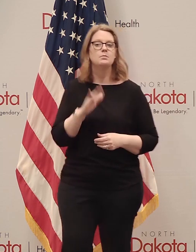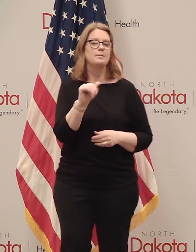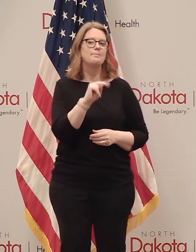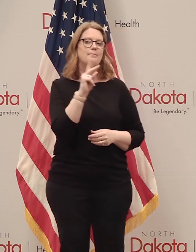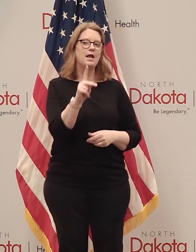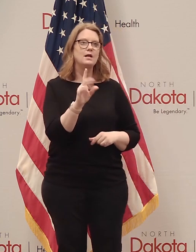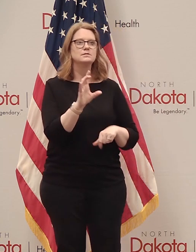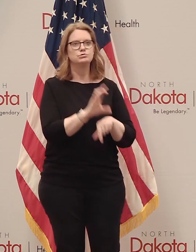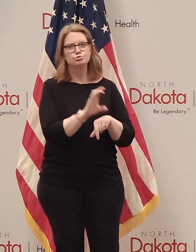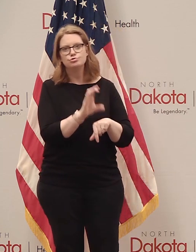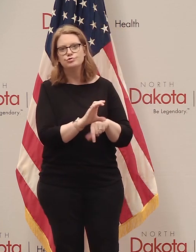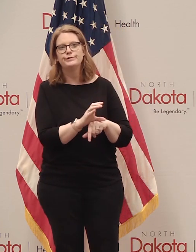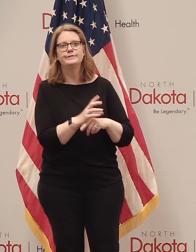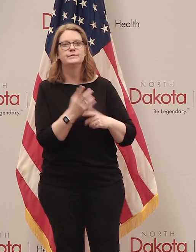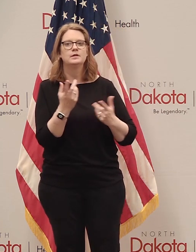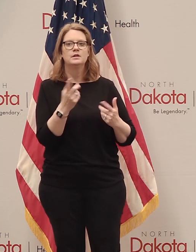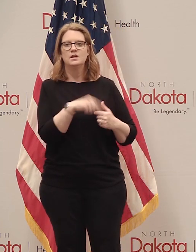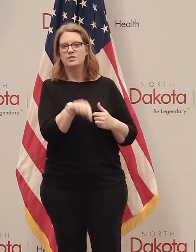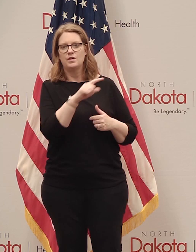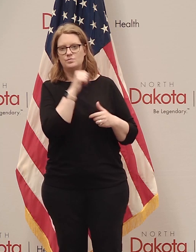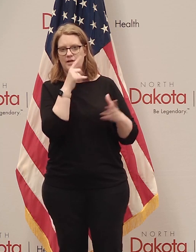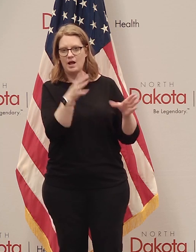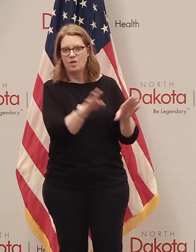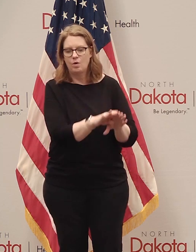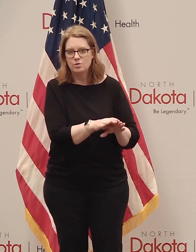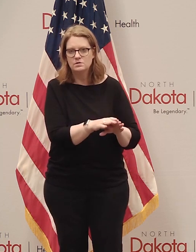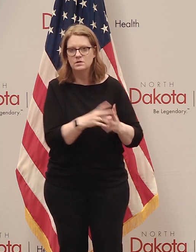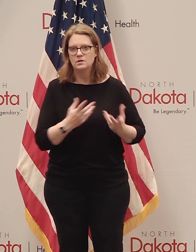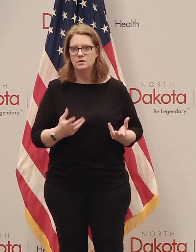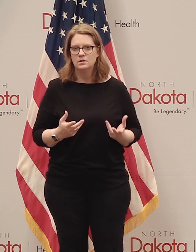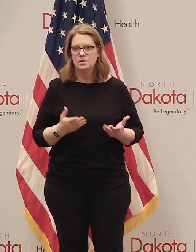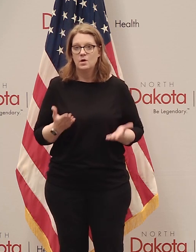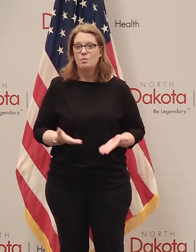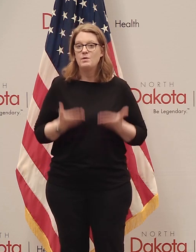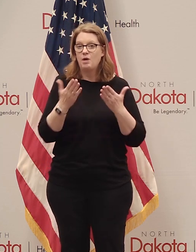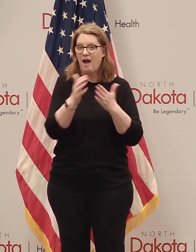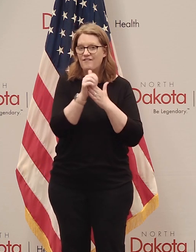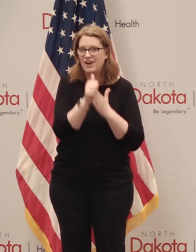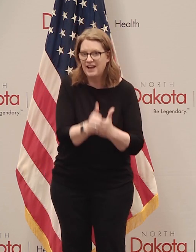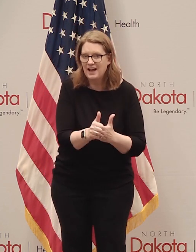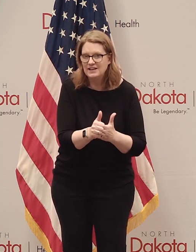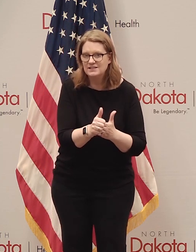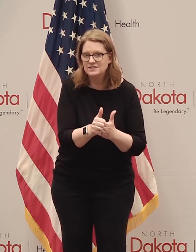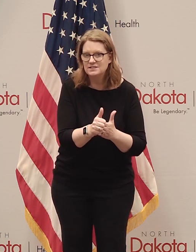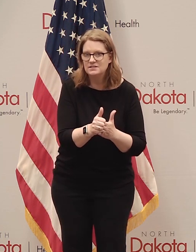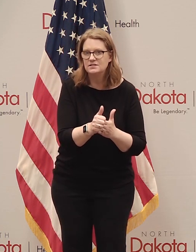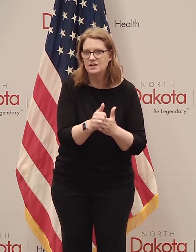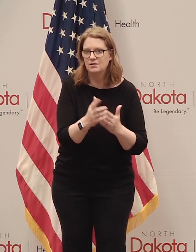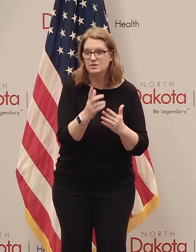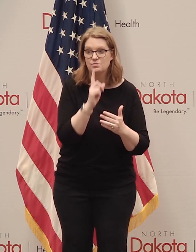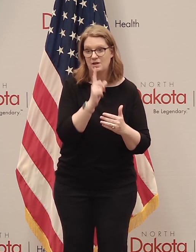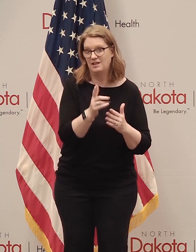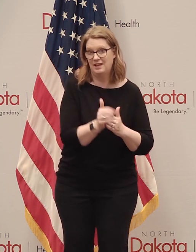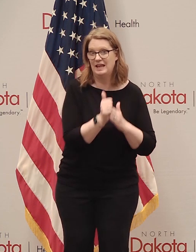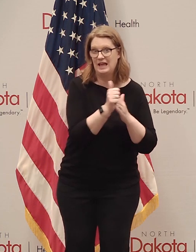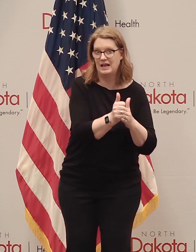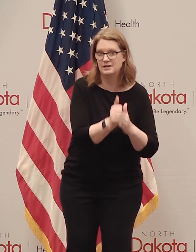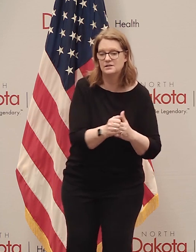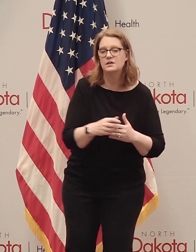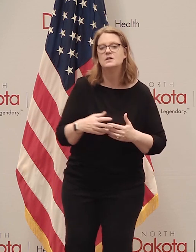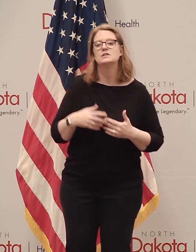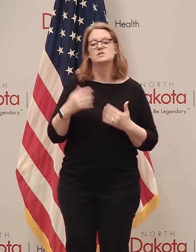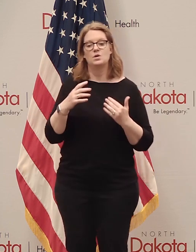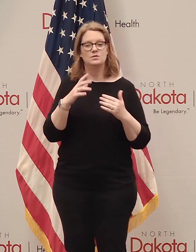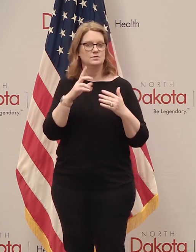say churches, say any of those, when we were offering guidance, it was strictly guidance. So in a measure of equity today, we are